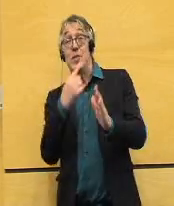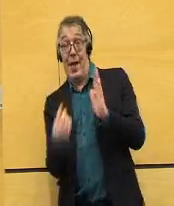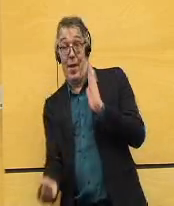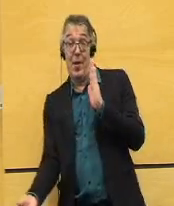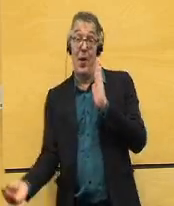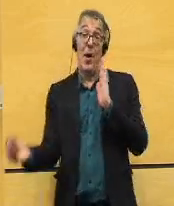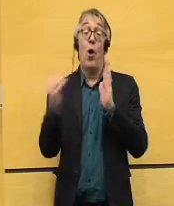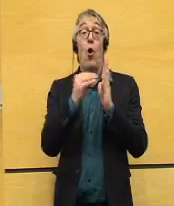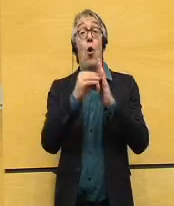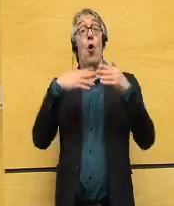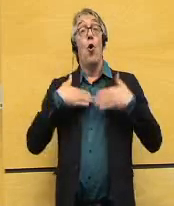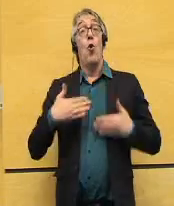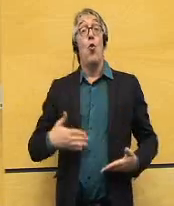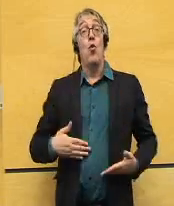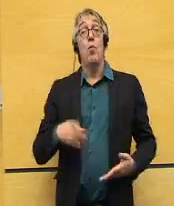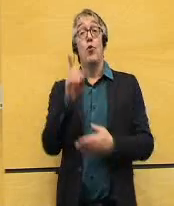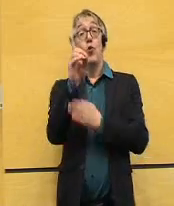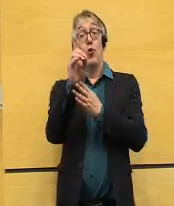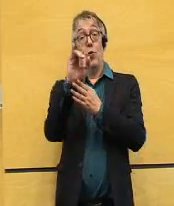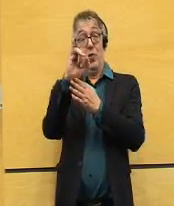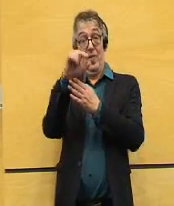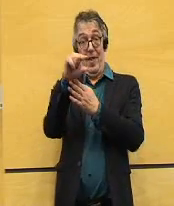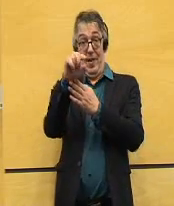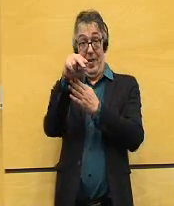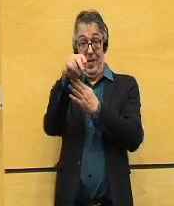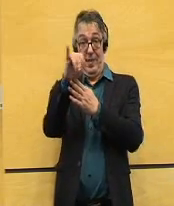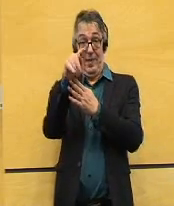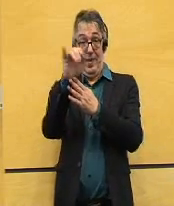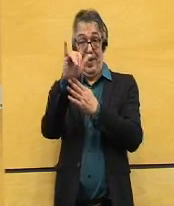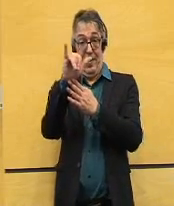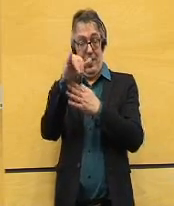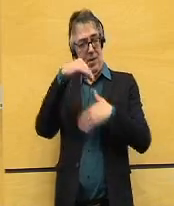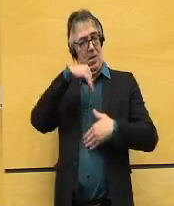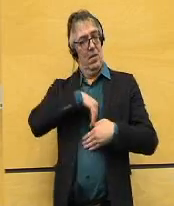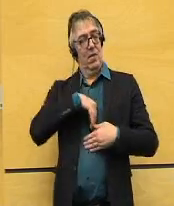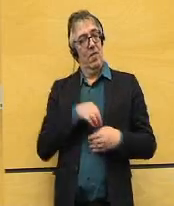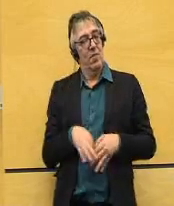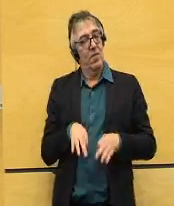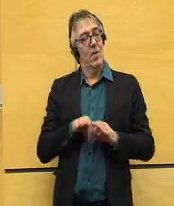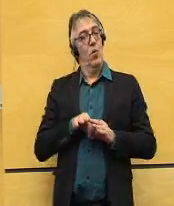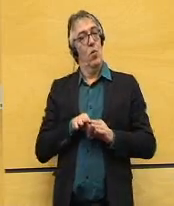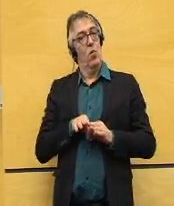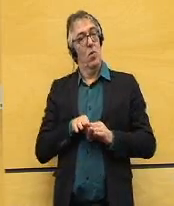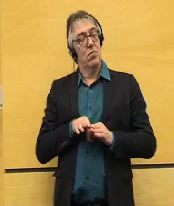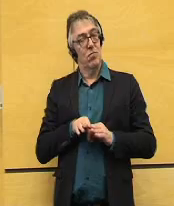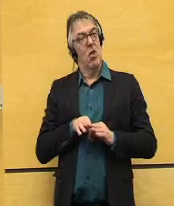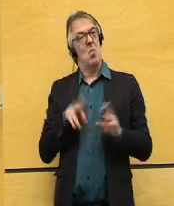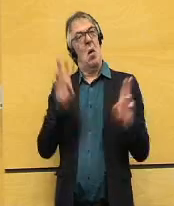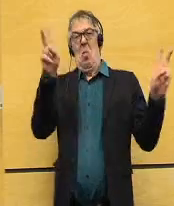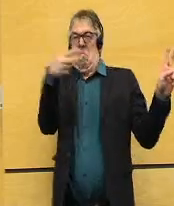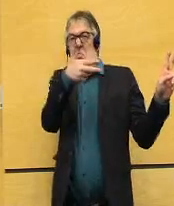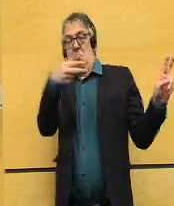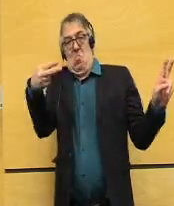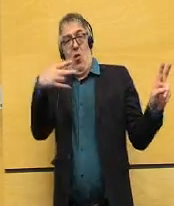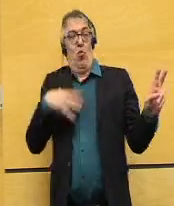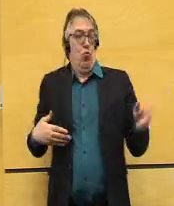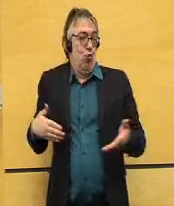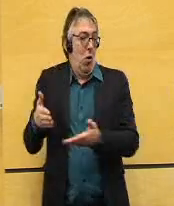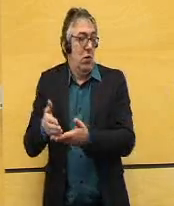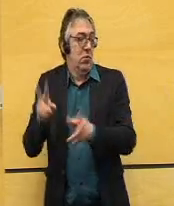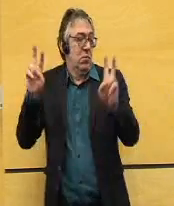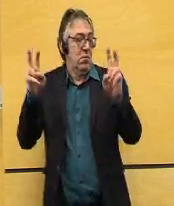on human dignity as a synonym for human rights. Secondly, this was